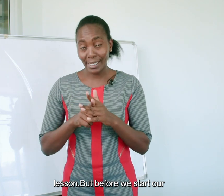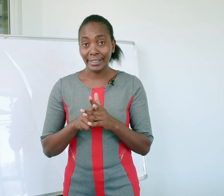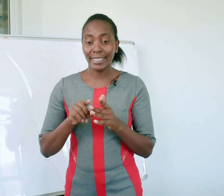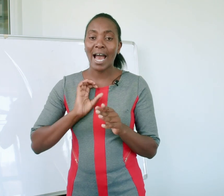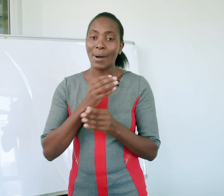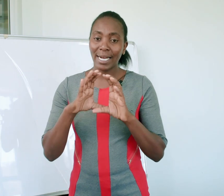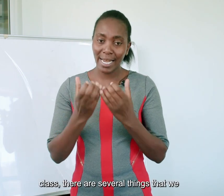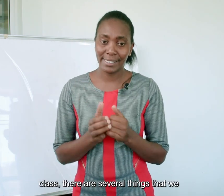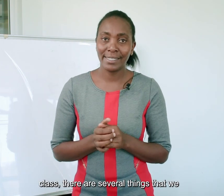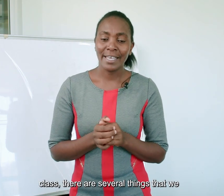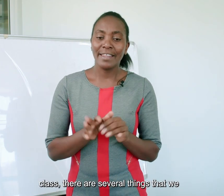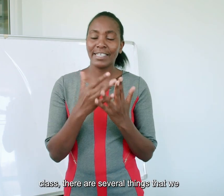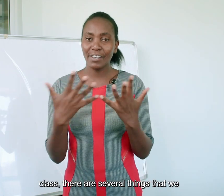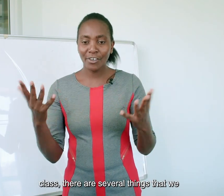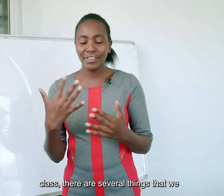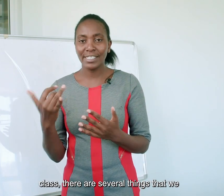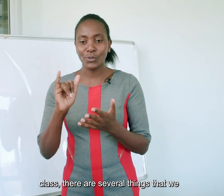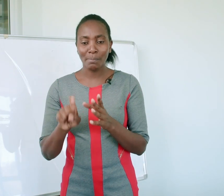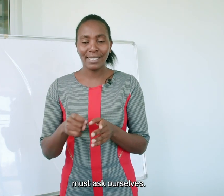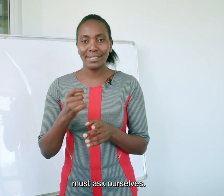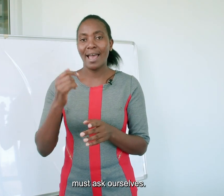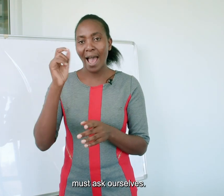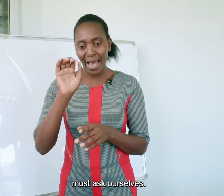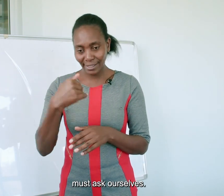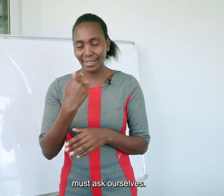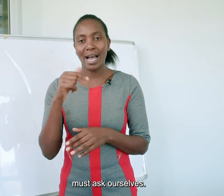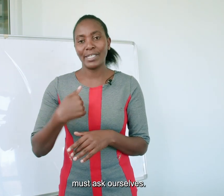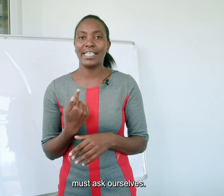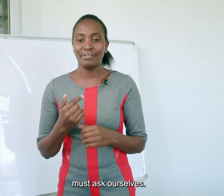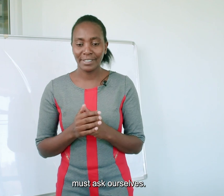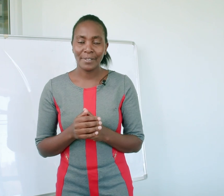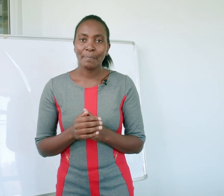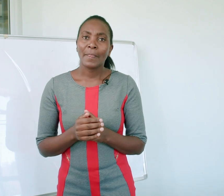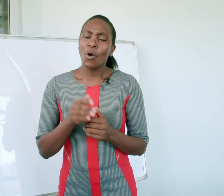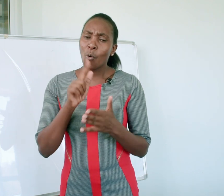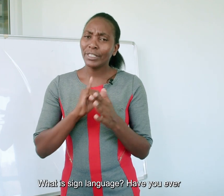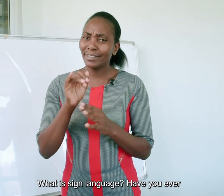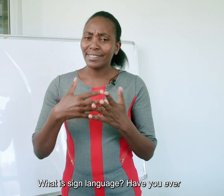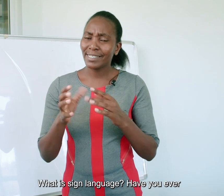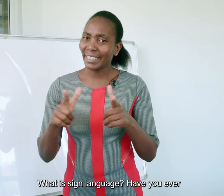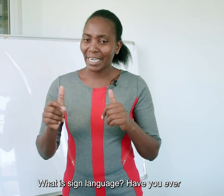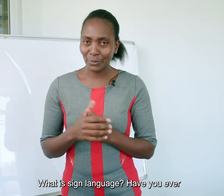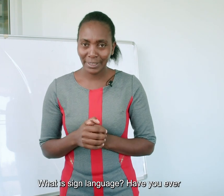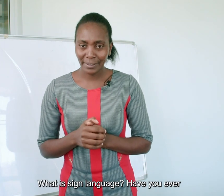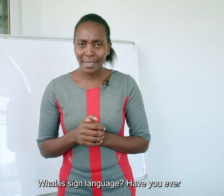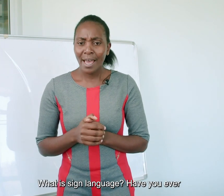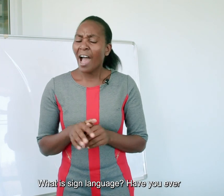start our class, there are several things that we must ask ourselves. What is sign language? Have